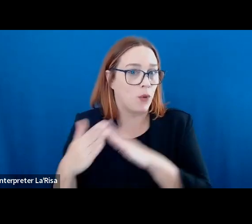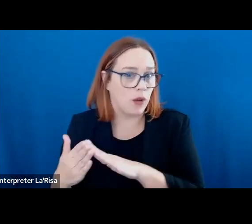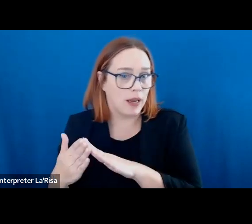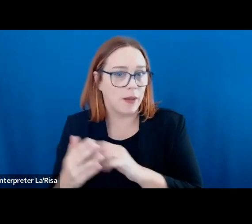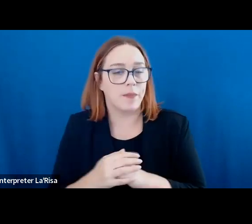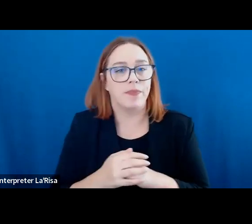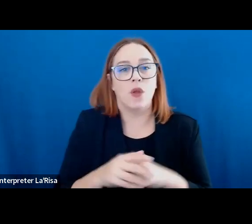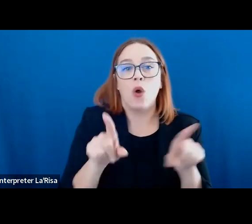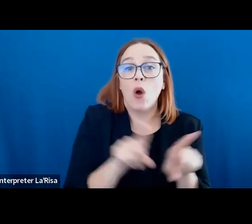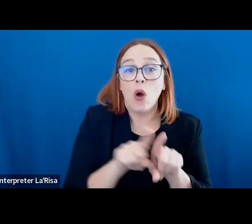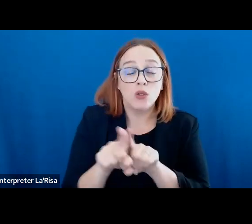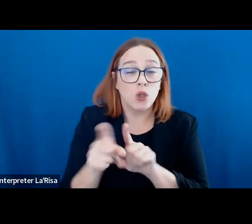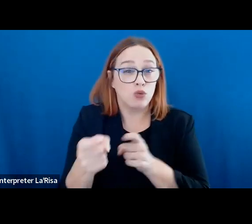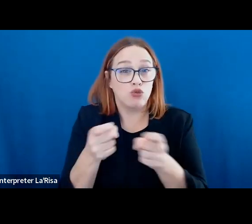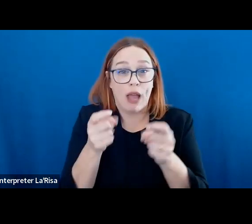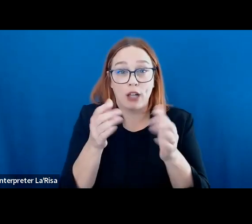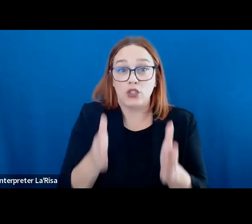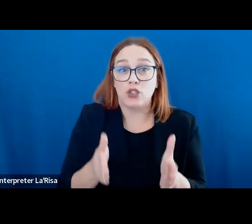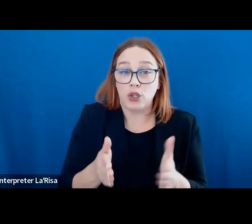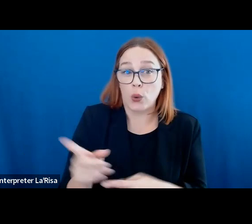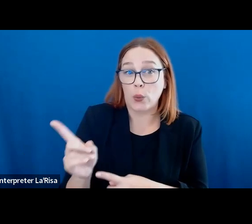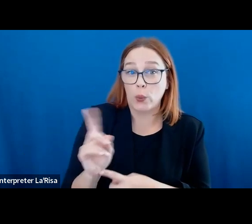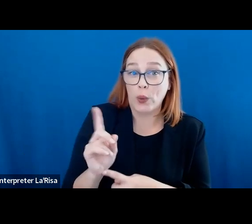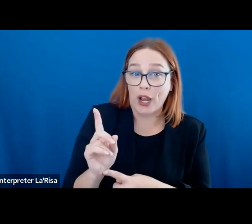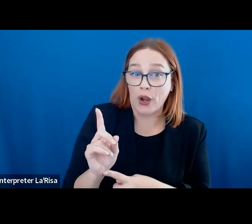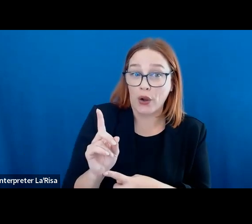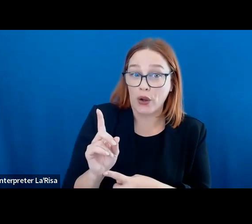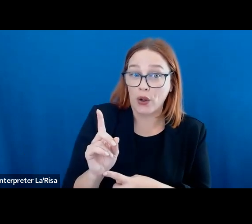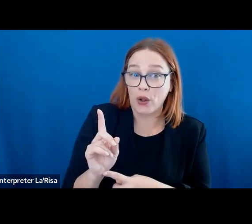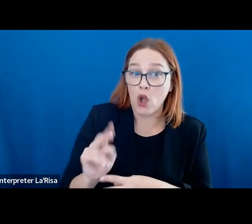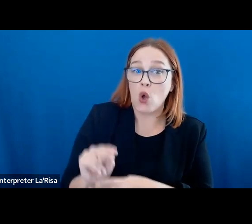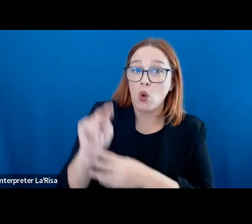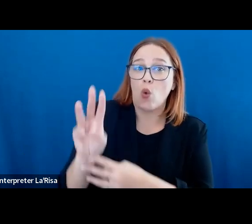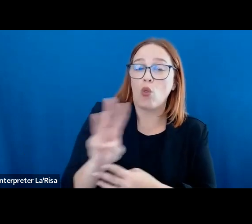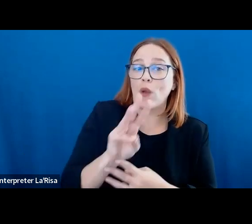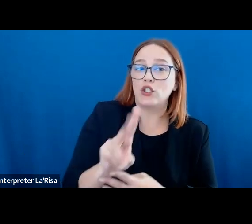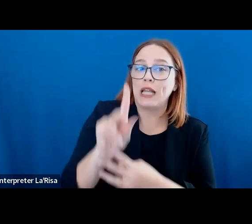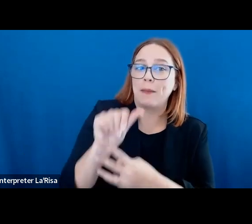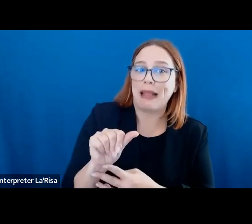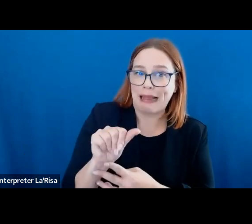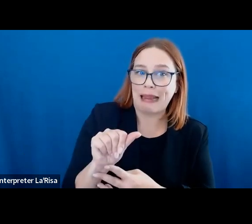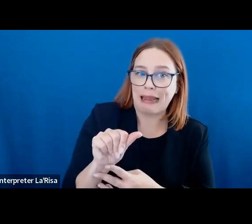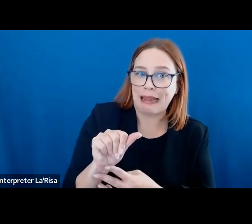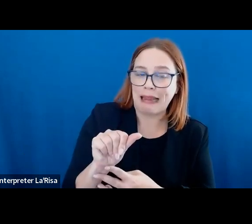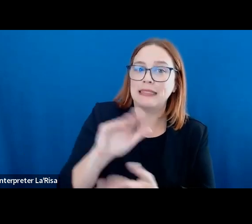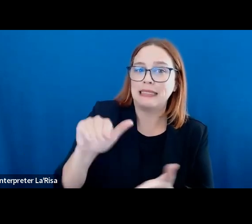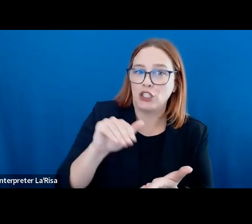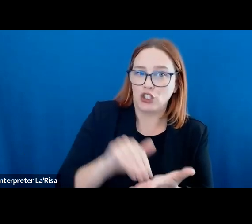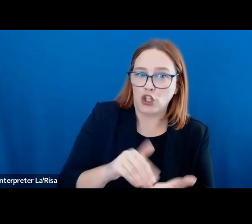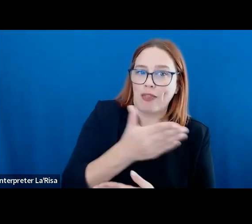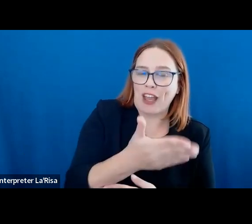which is a new center for independent living serving Eastern Washington. So the side of Washington that is not